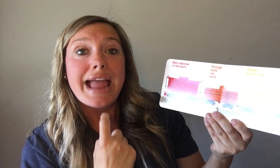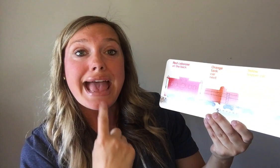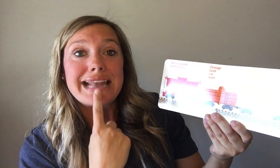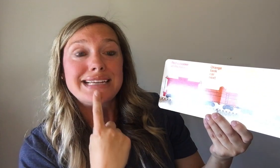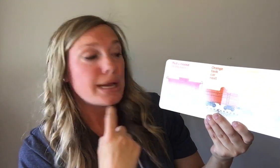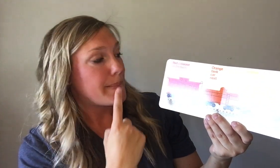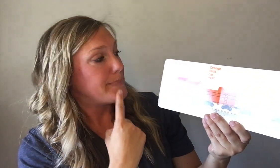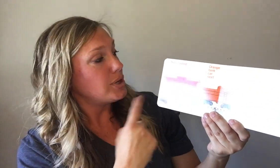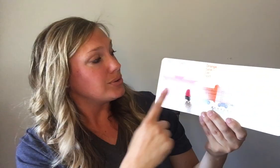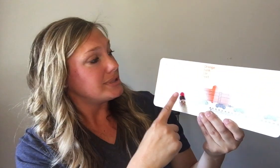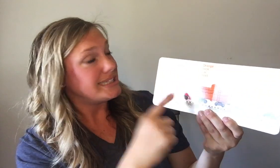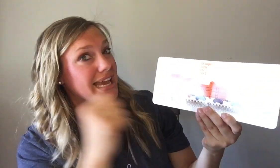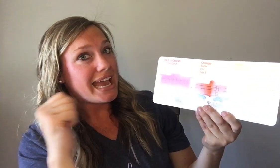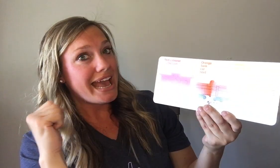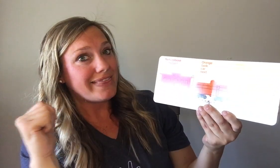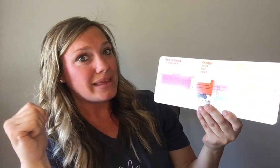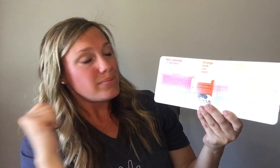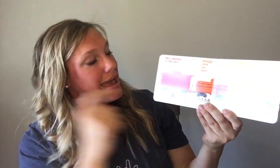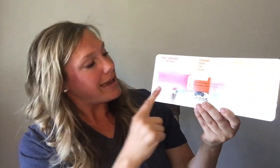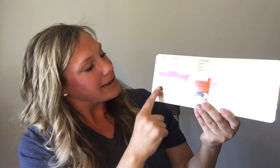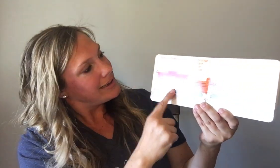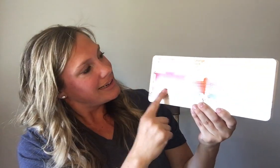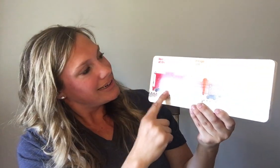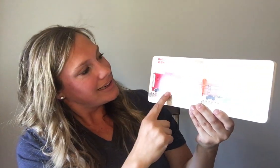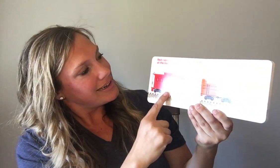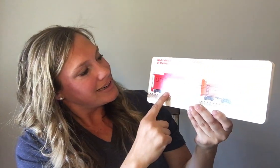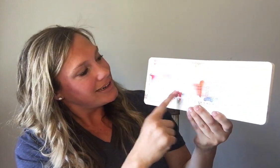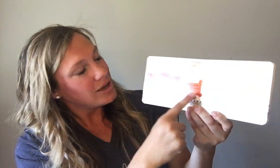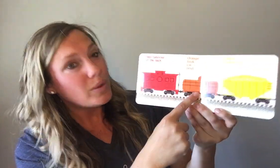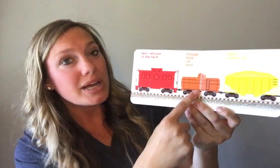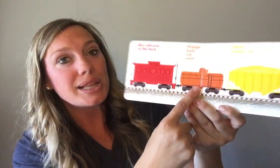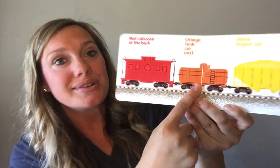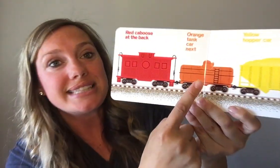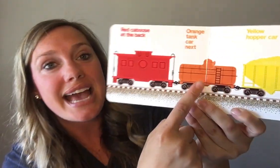Red caboose at the back. What color is that?